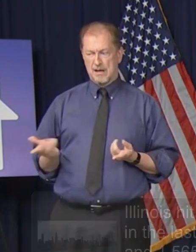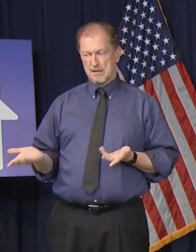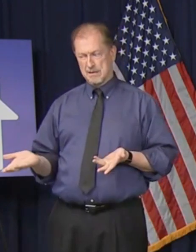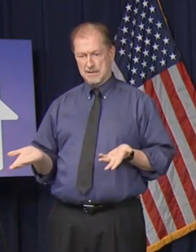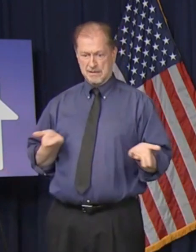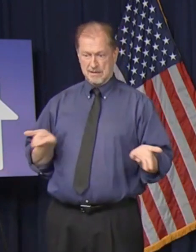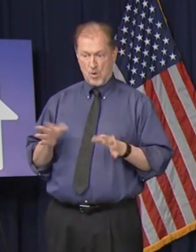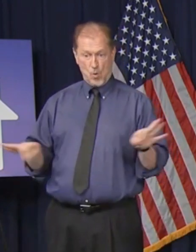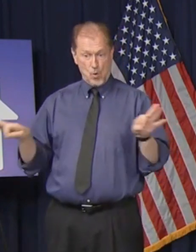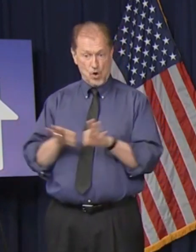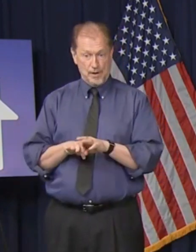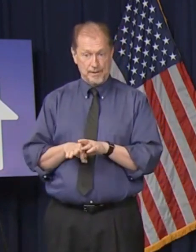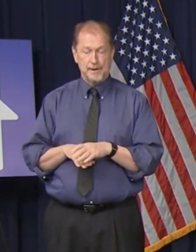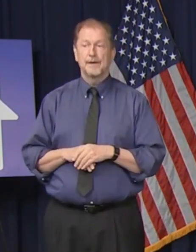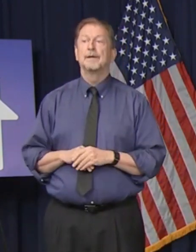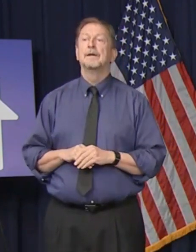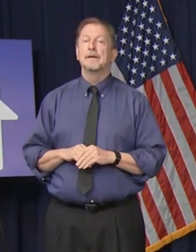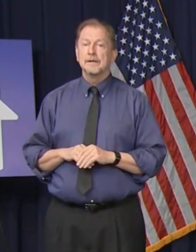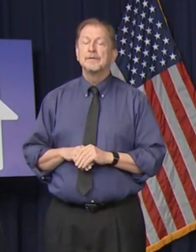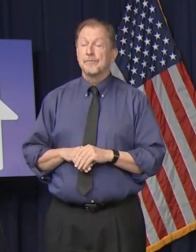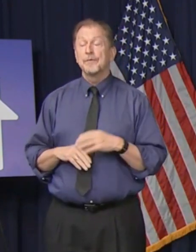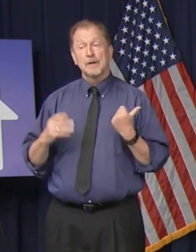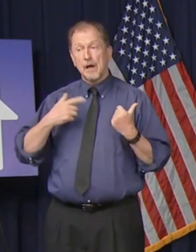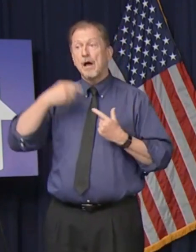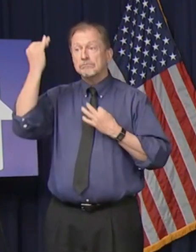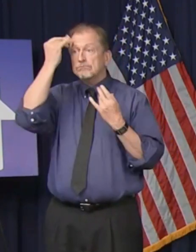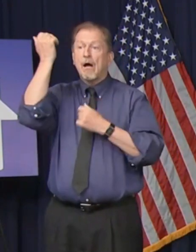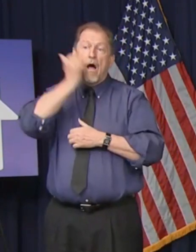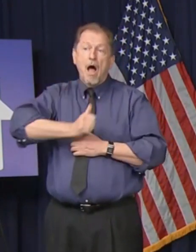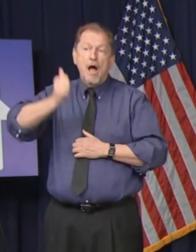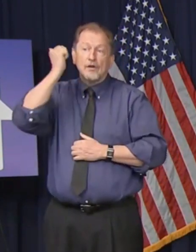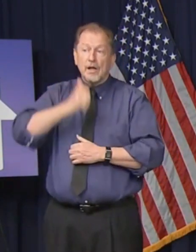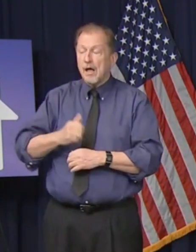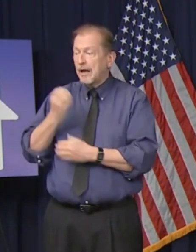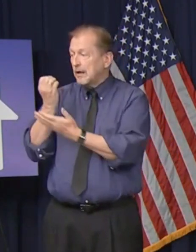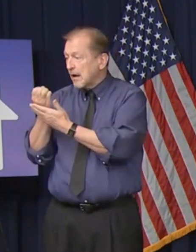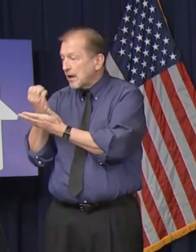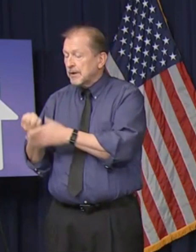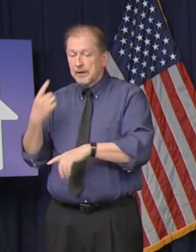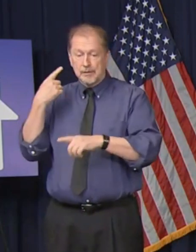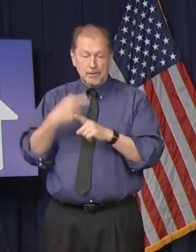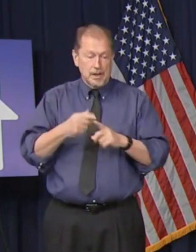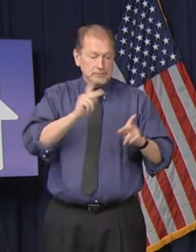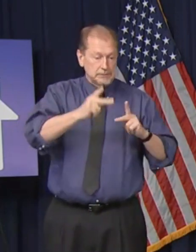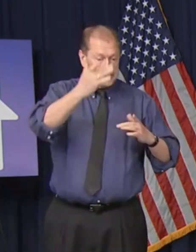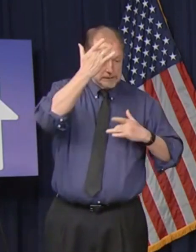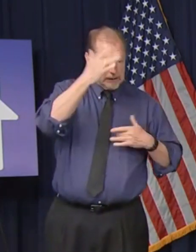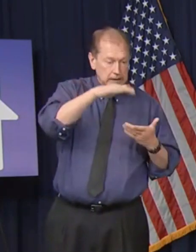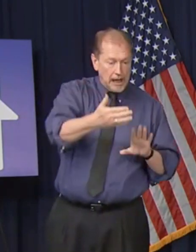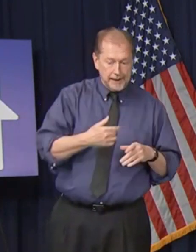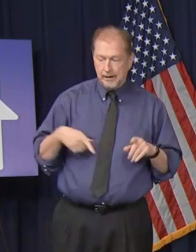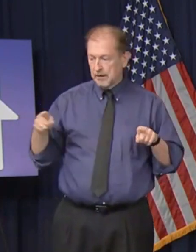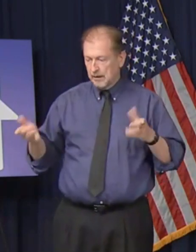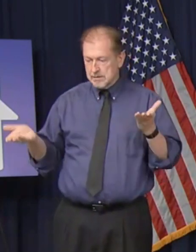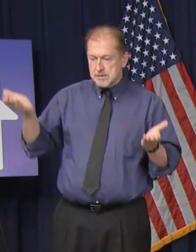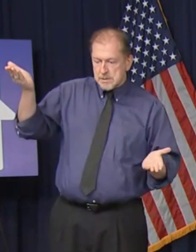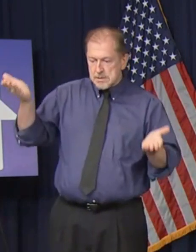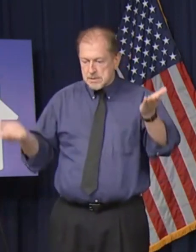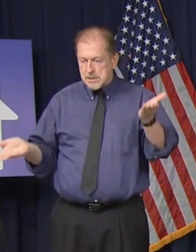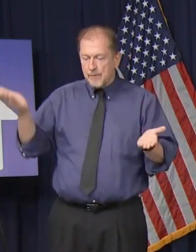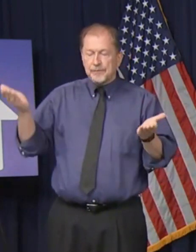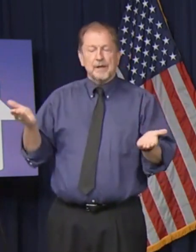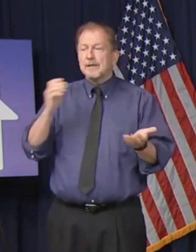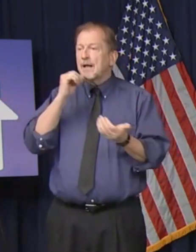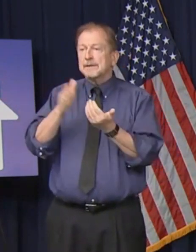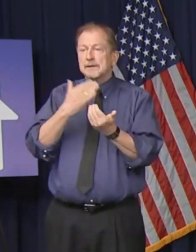of COVID-19? Obviously, these are things that I weigh every day and I think about all the time because I understand that it's challenging for people. There's a